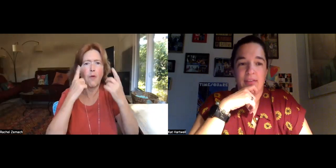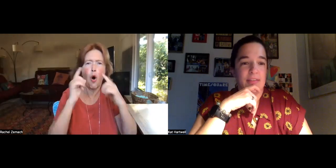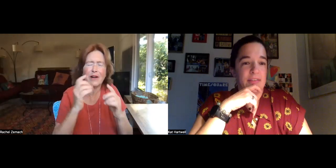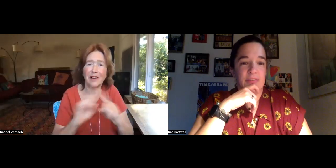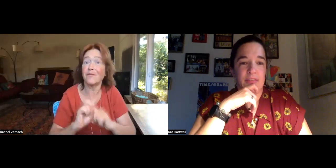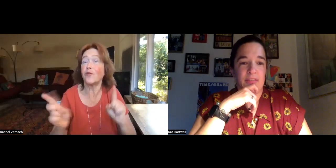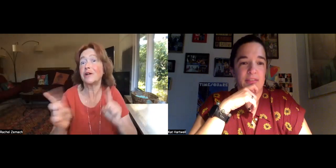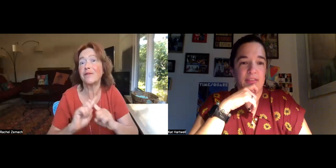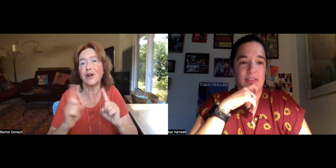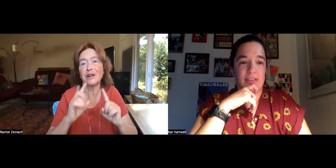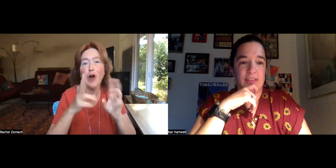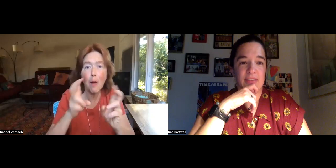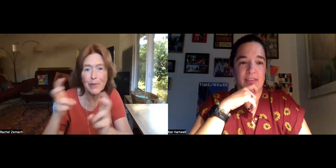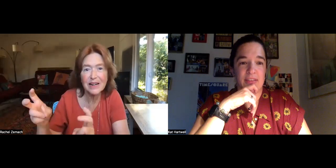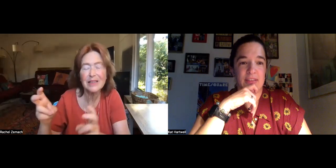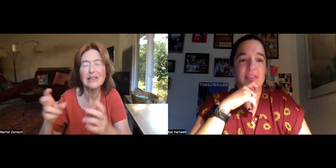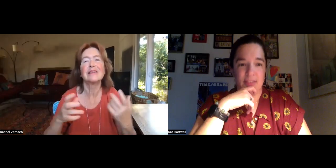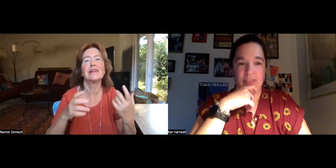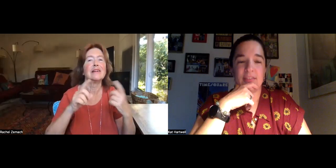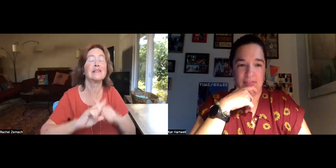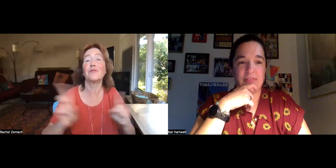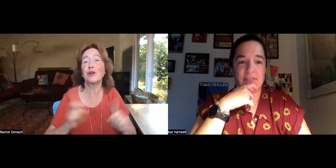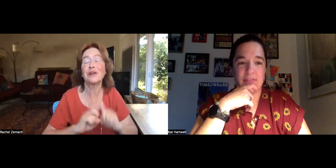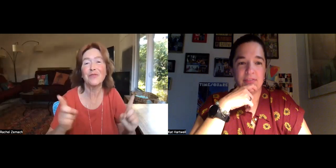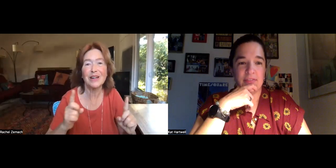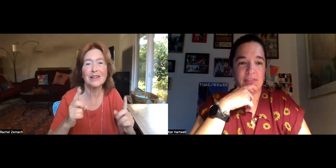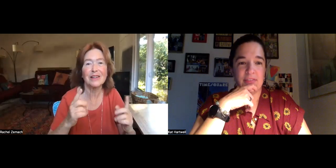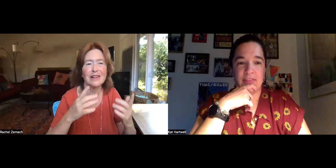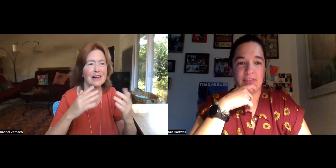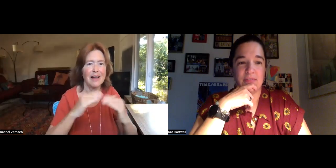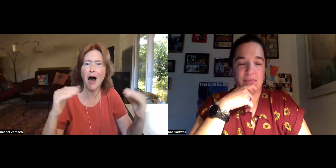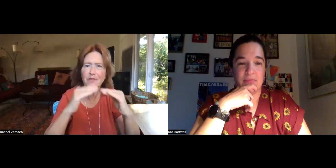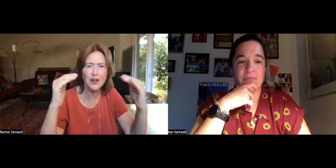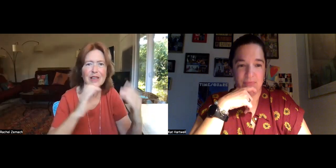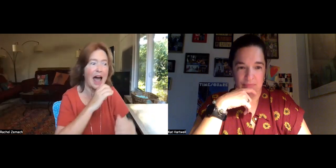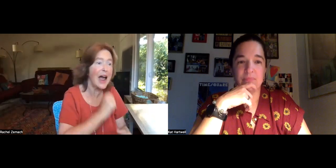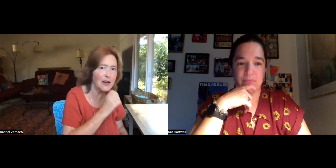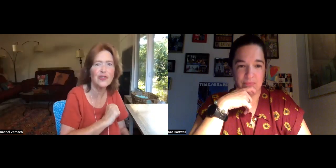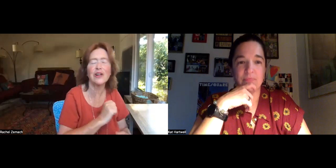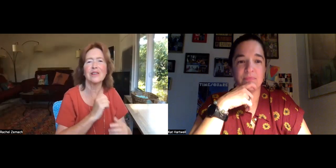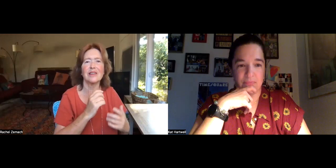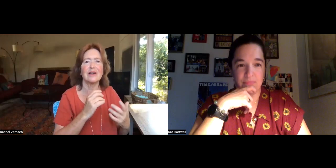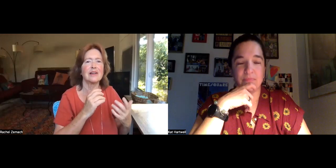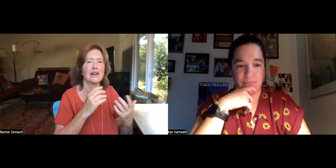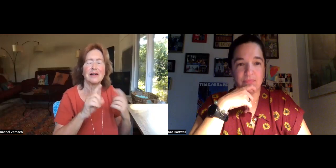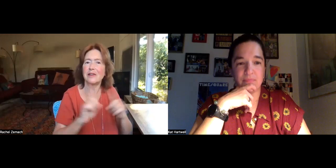for a different topic? Different levels, ages,